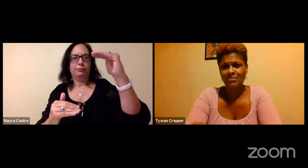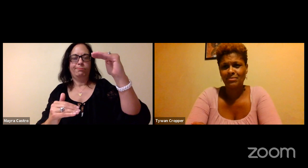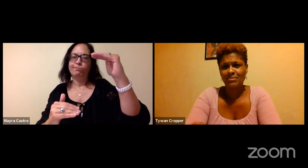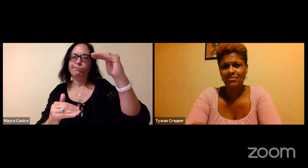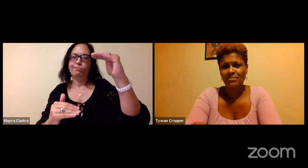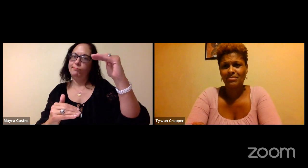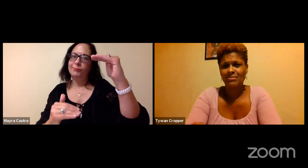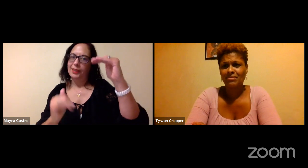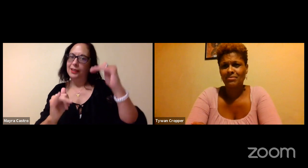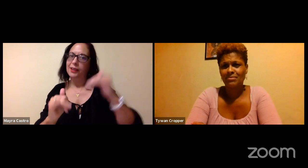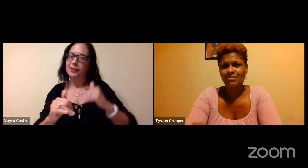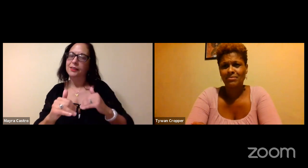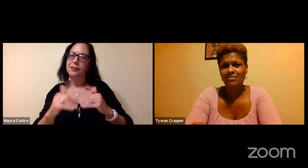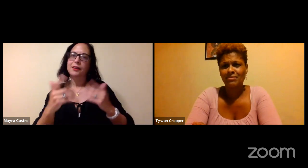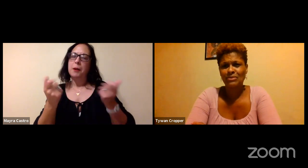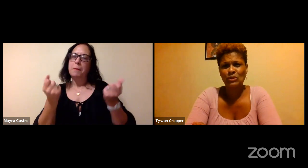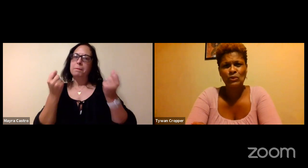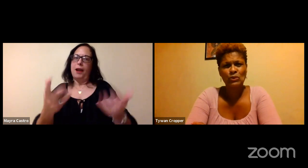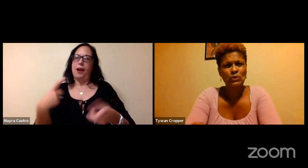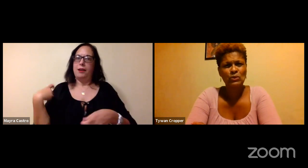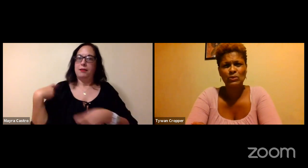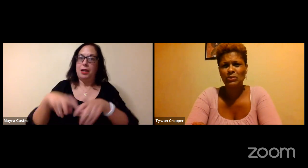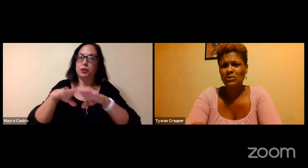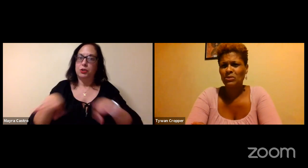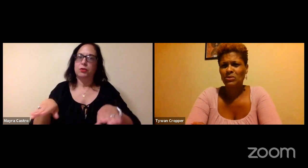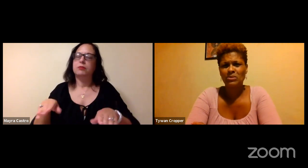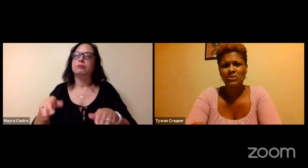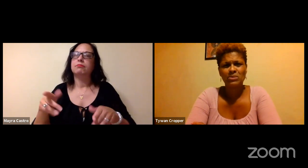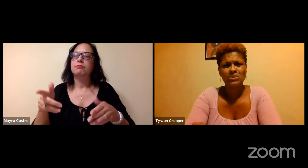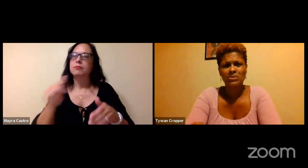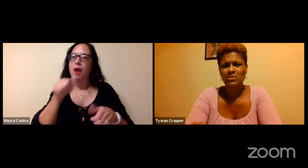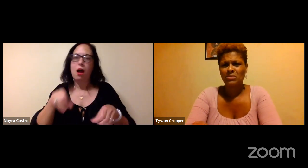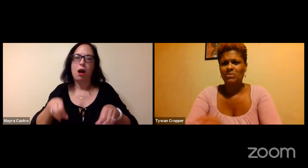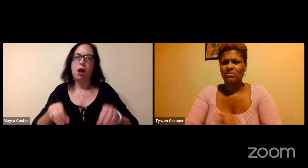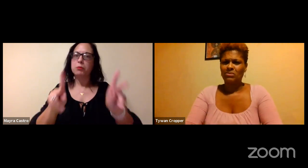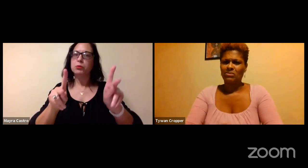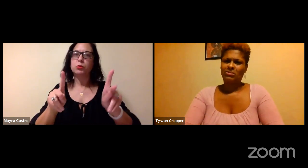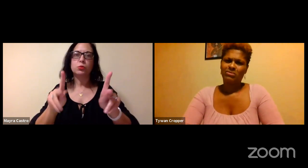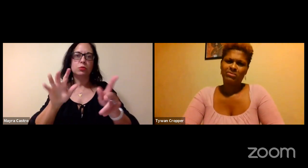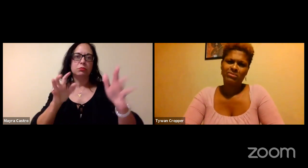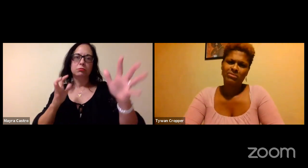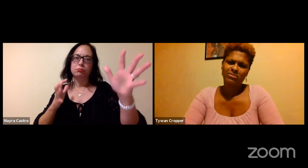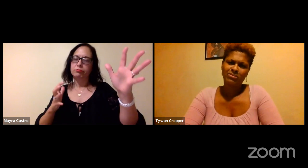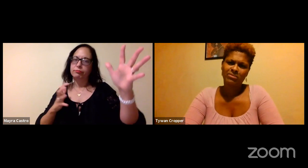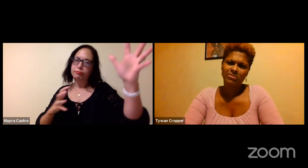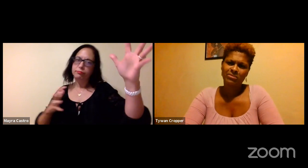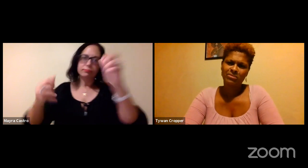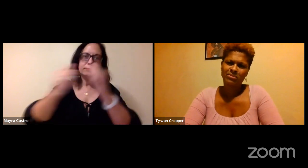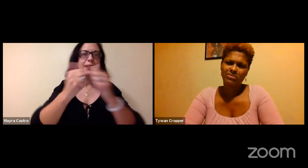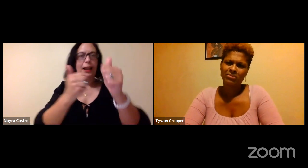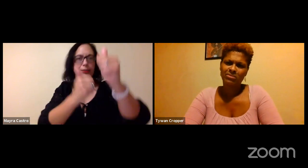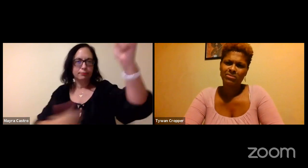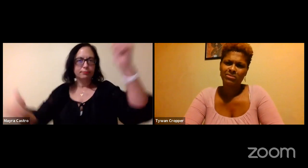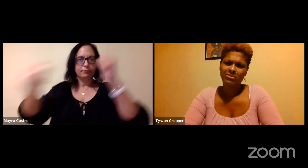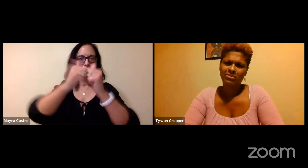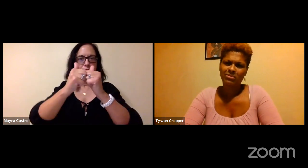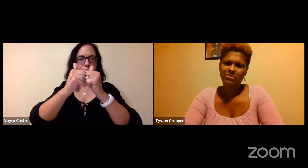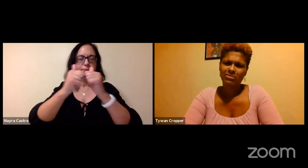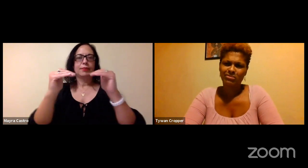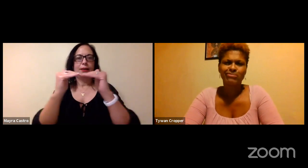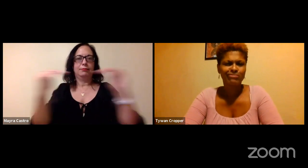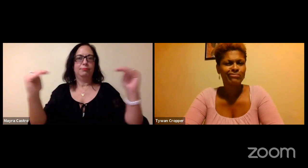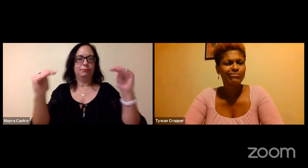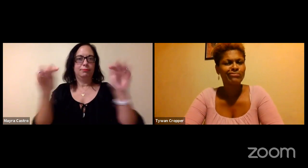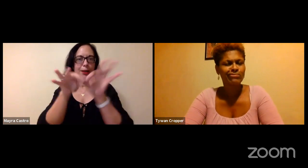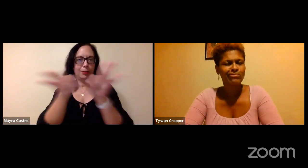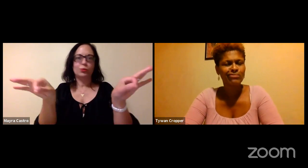issues, language deprivation, inequality of language. Many of our Hispanic deaf